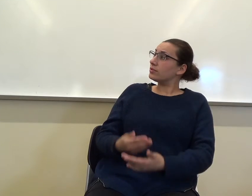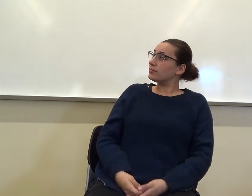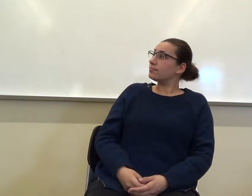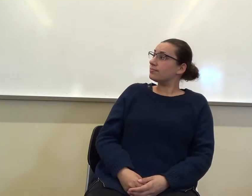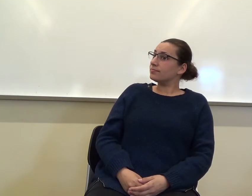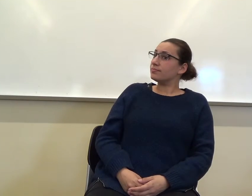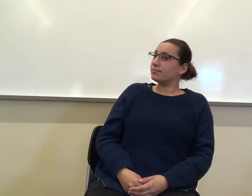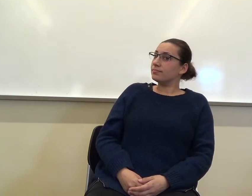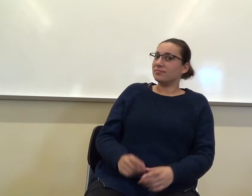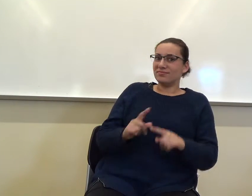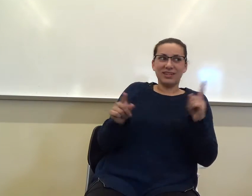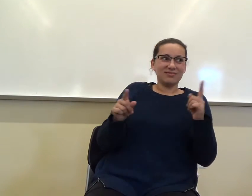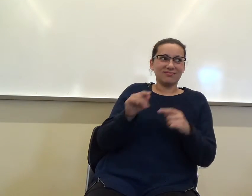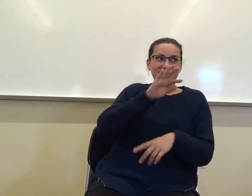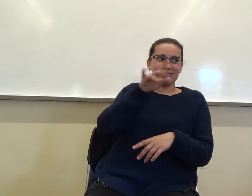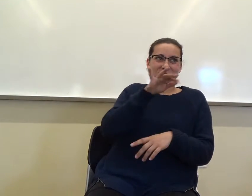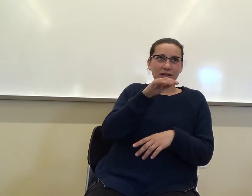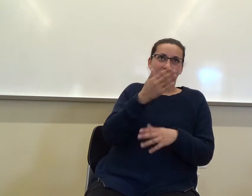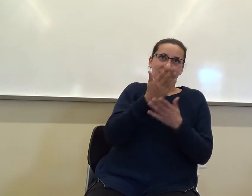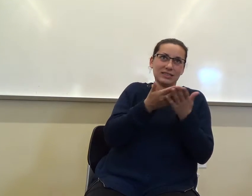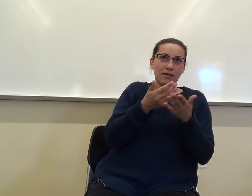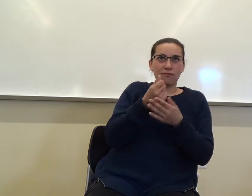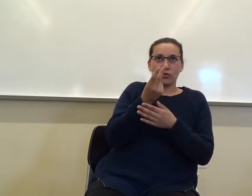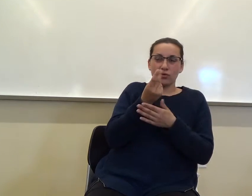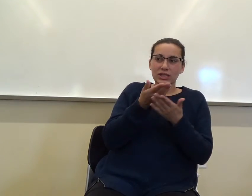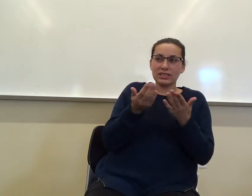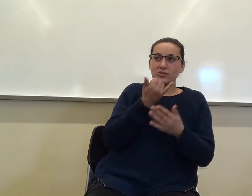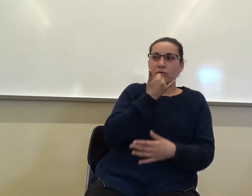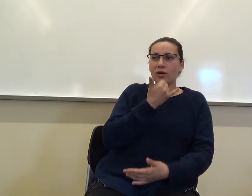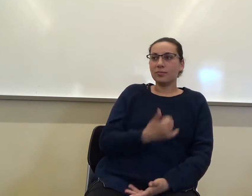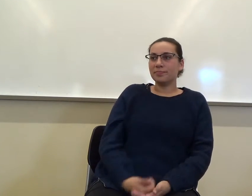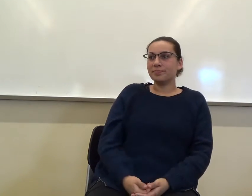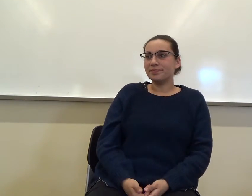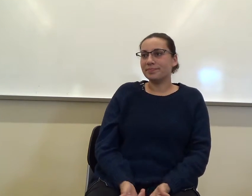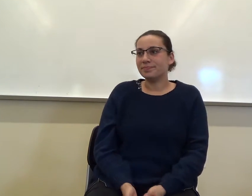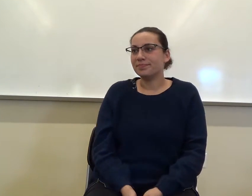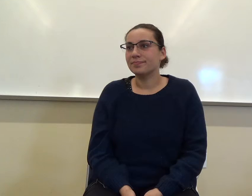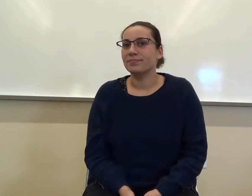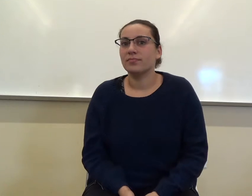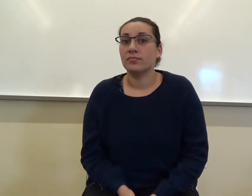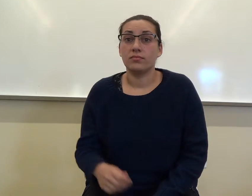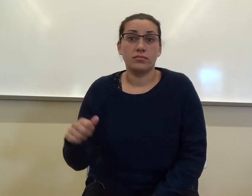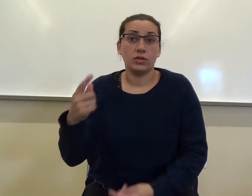despite the fact that he didn't think it was what he was supposed to do. Anyone have any other questions about the